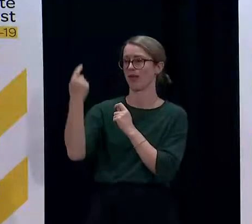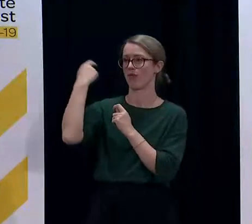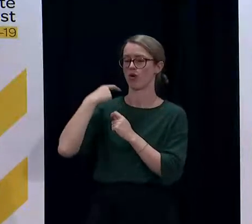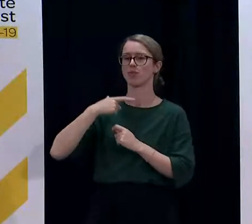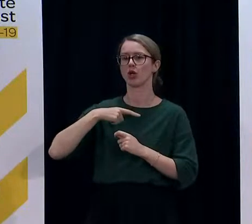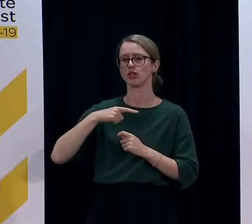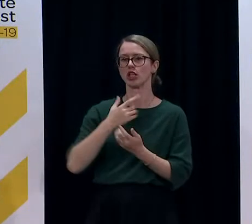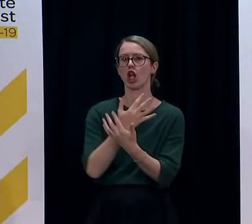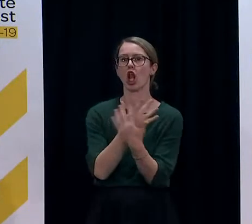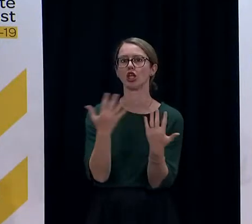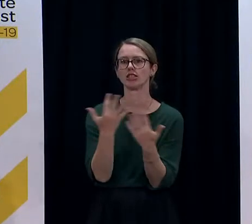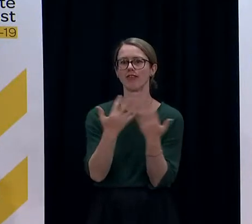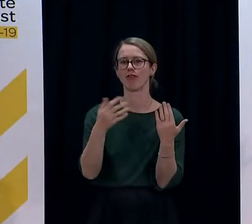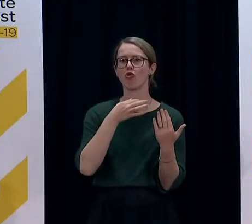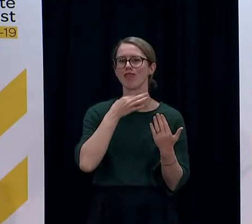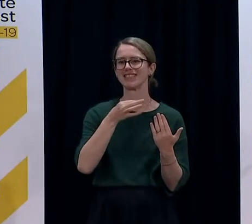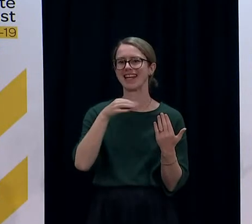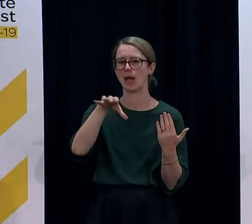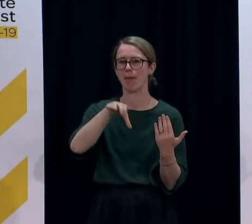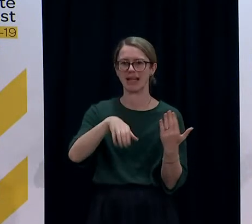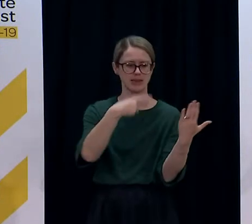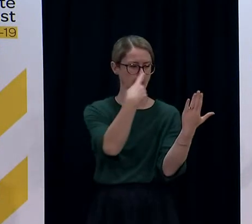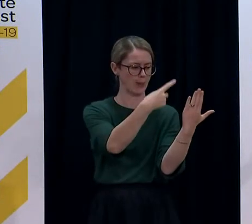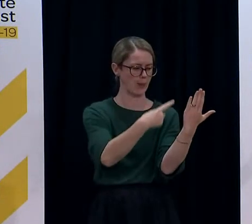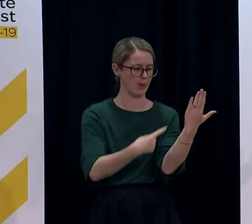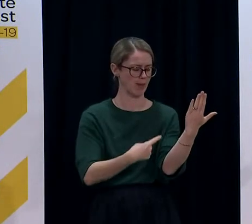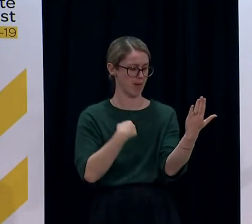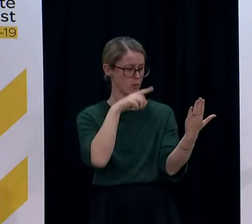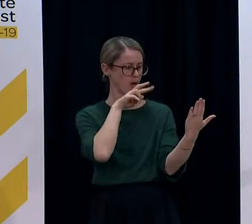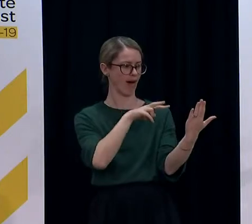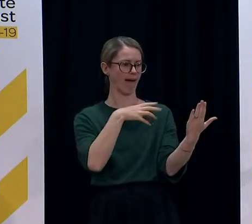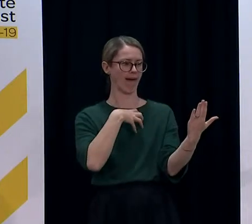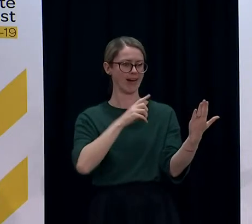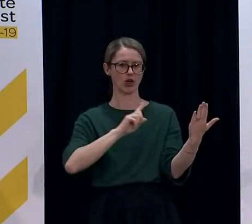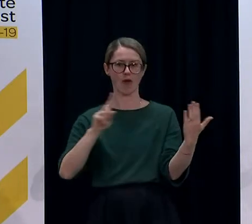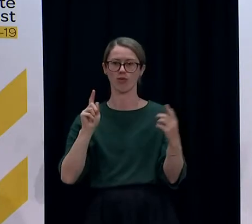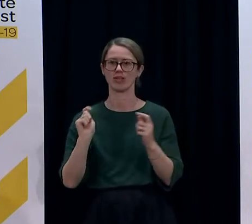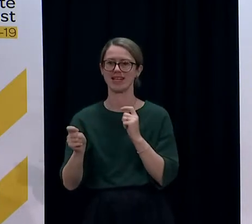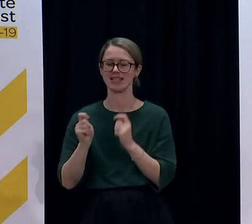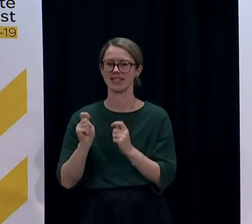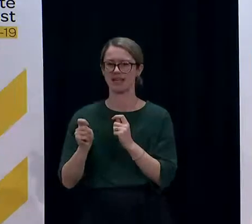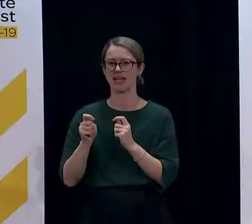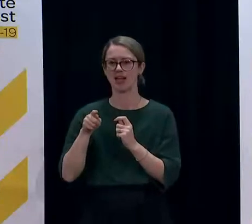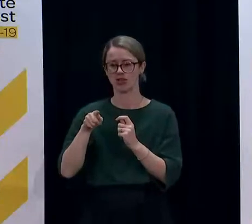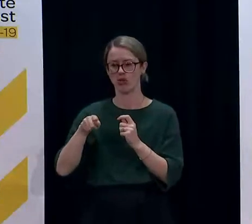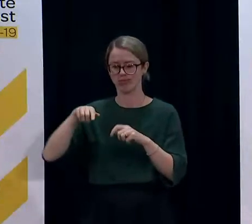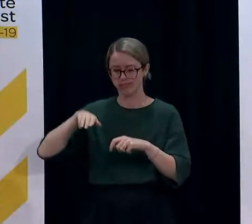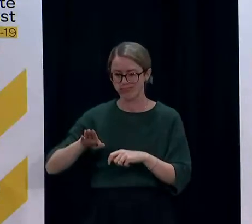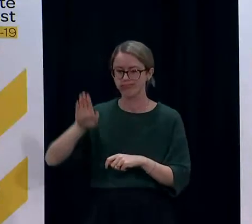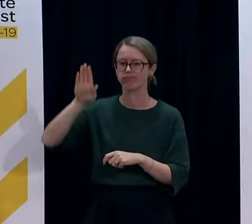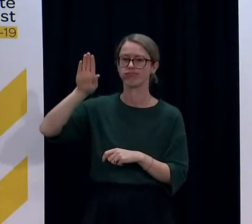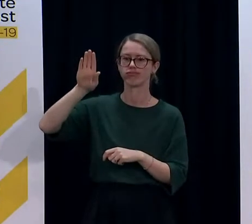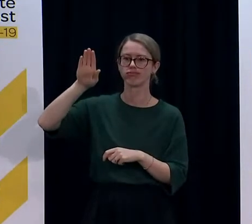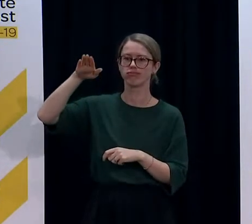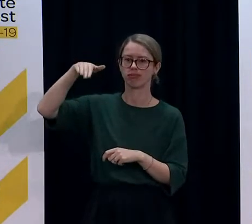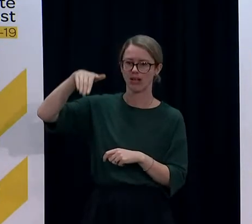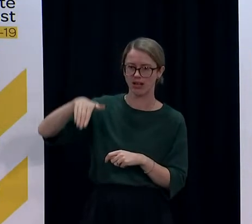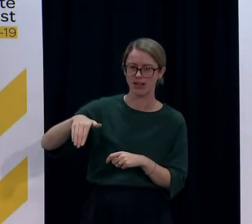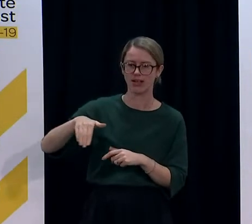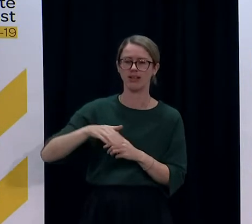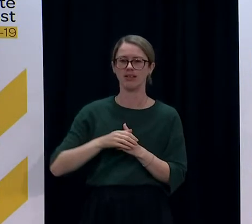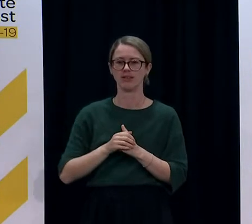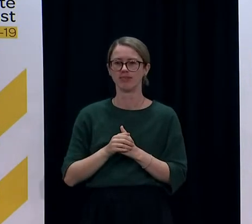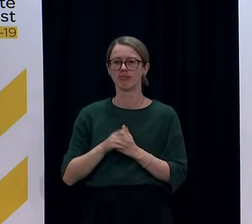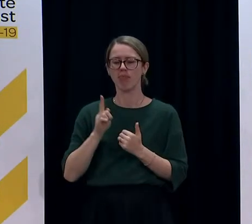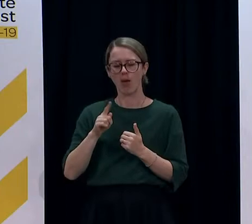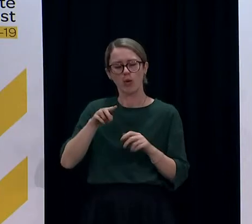the locations of interest and by the number of people who were close contacts. We would expect that to be a bulge that would come through, but we're keeping a very